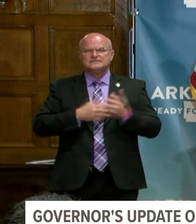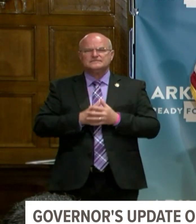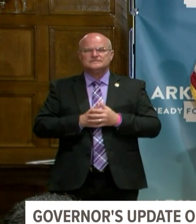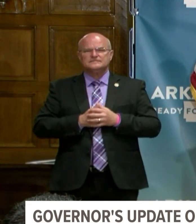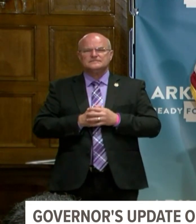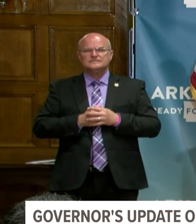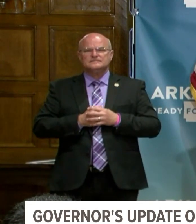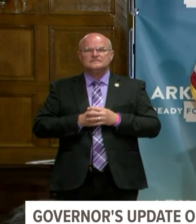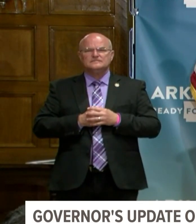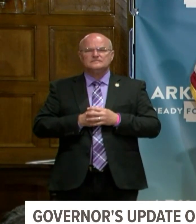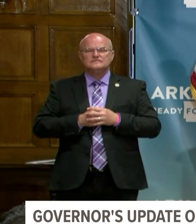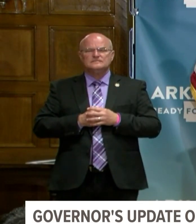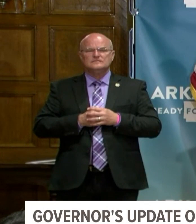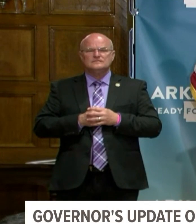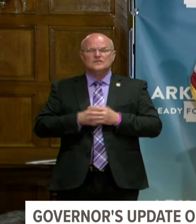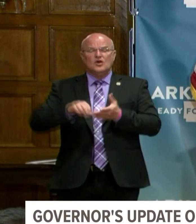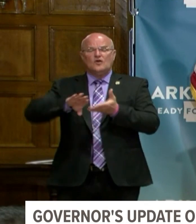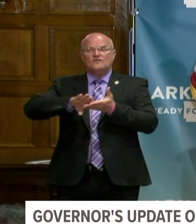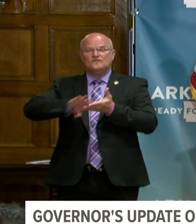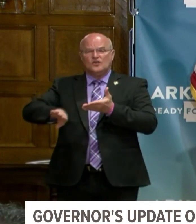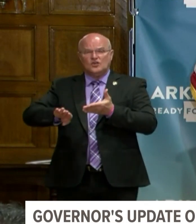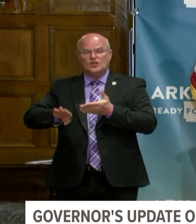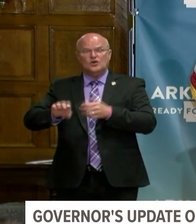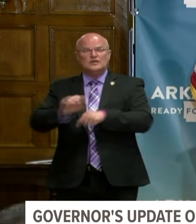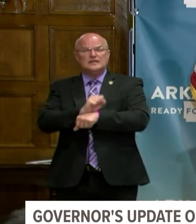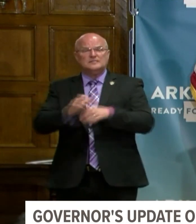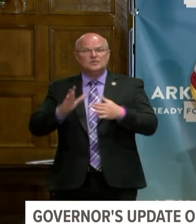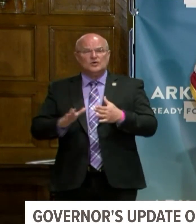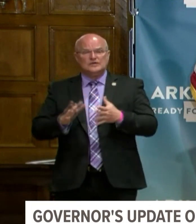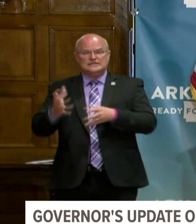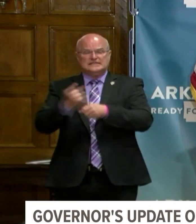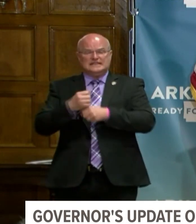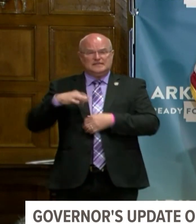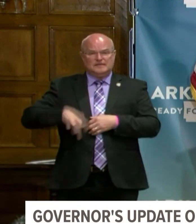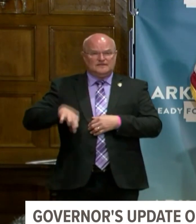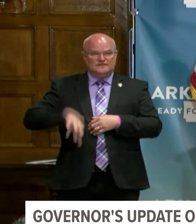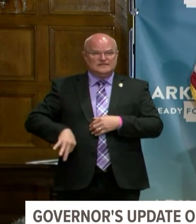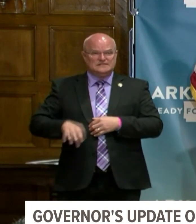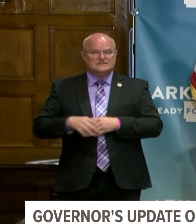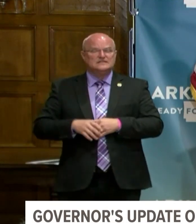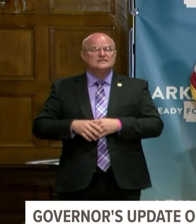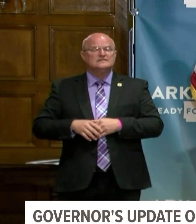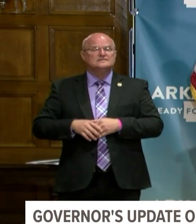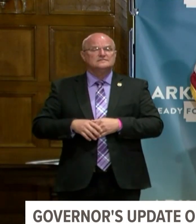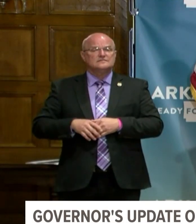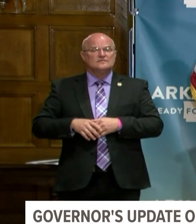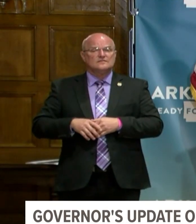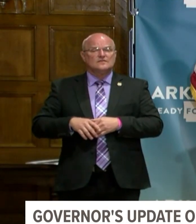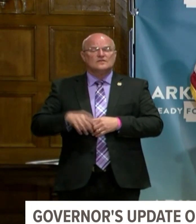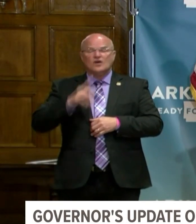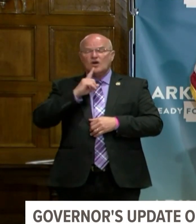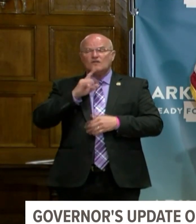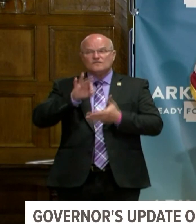You said what? Are furloughed employees able to cash in on those benefits? The question is, are